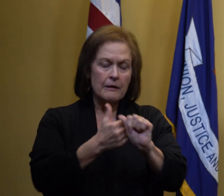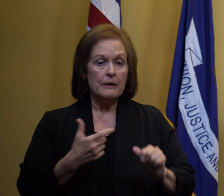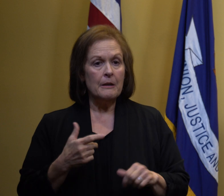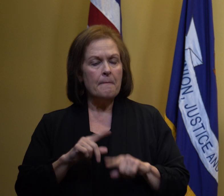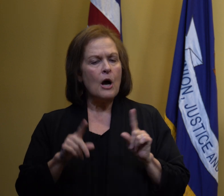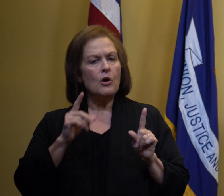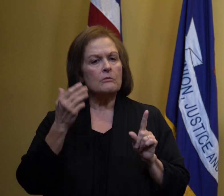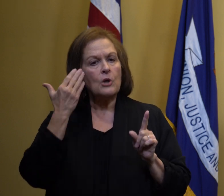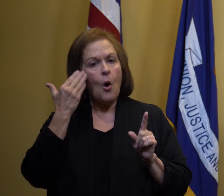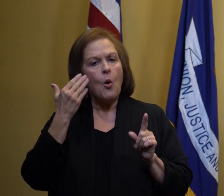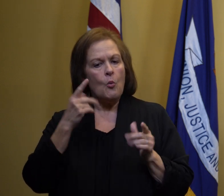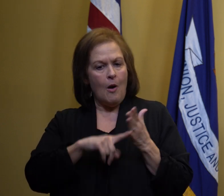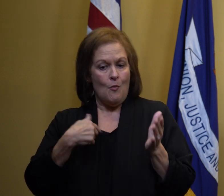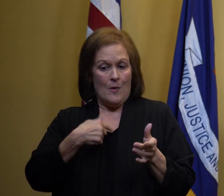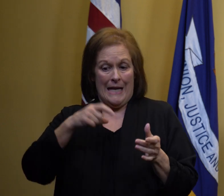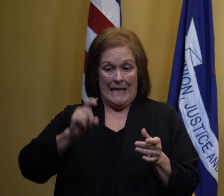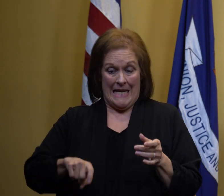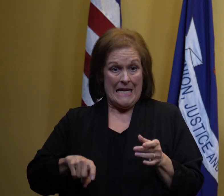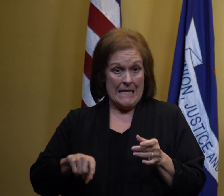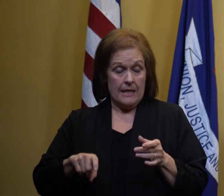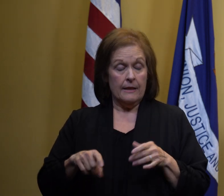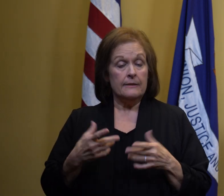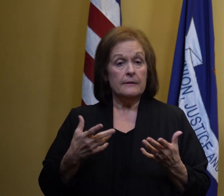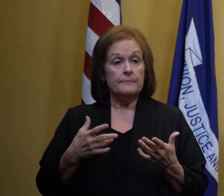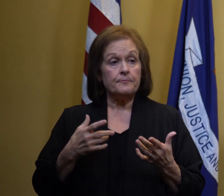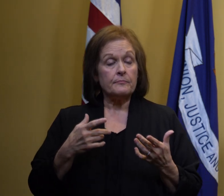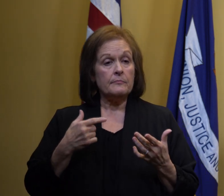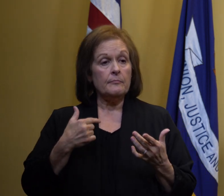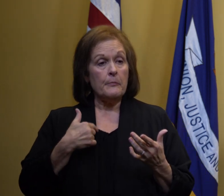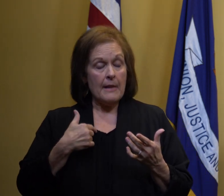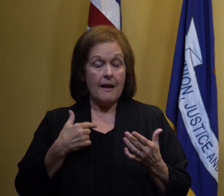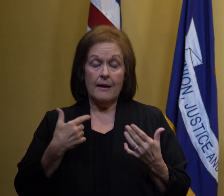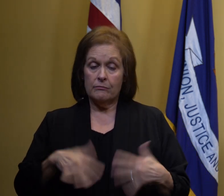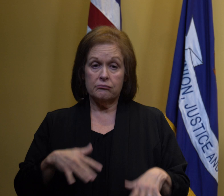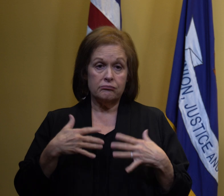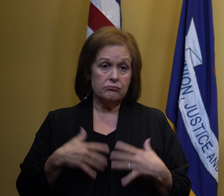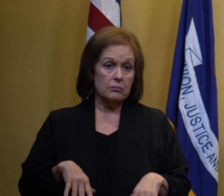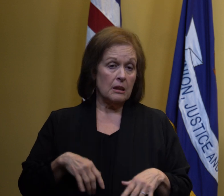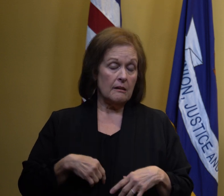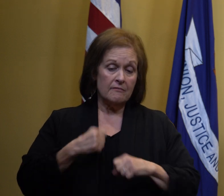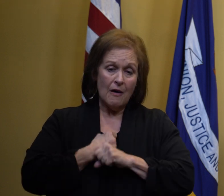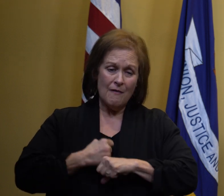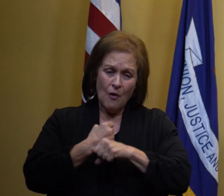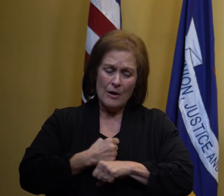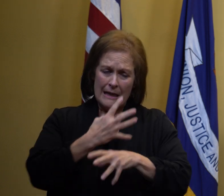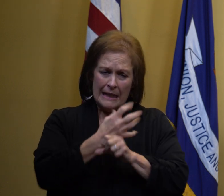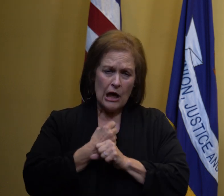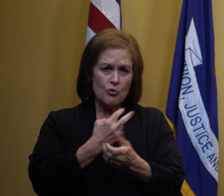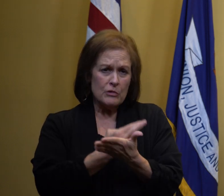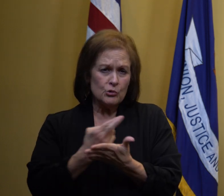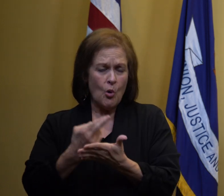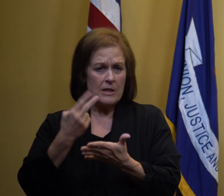also just the overall need in the city. It speaks to why I fought very tirelessly for resources,